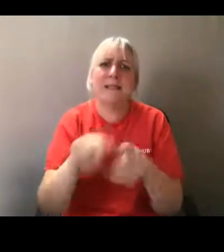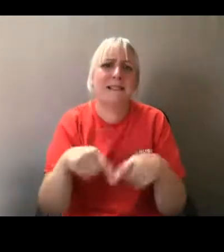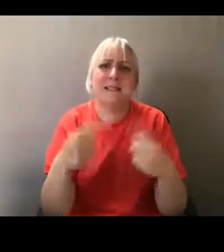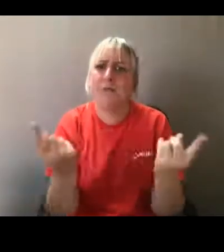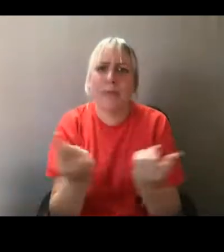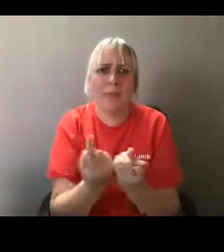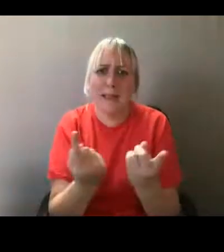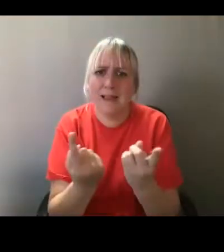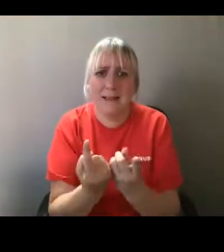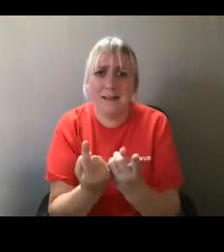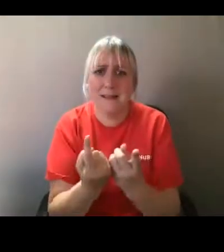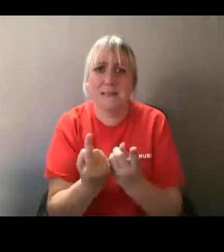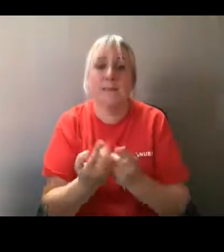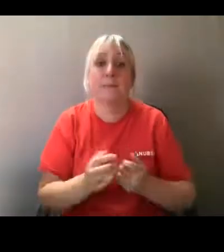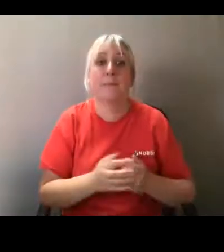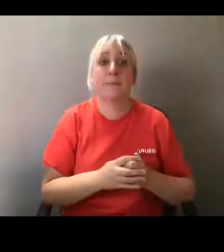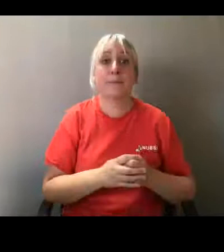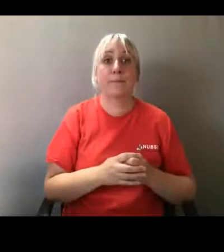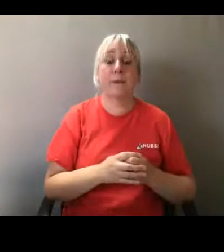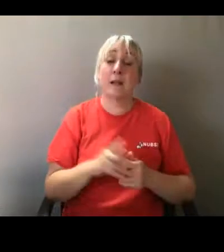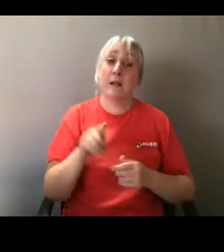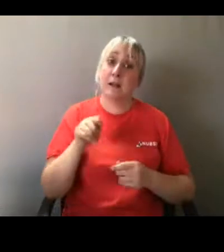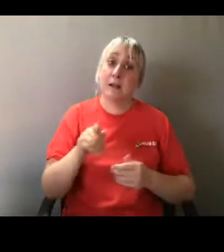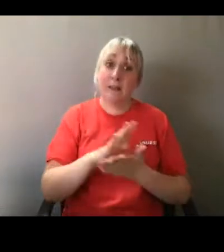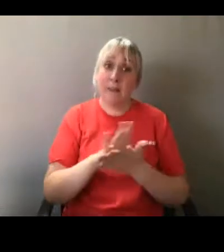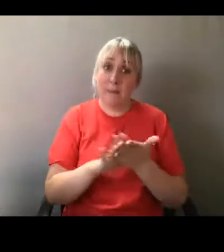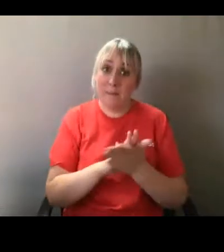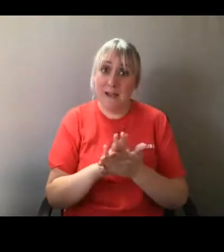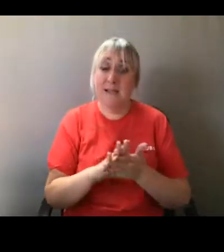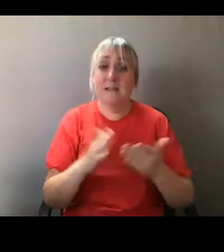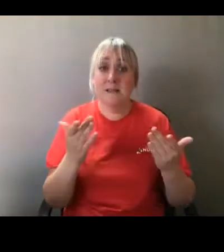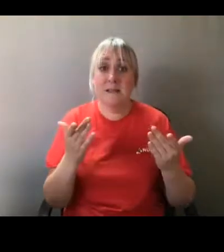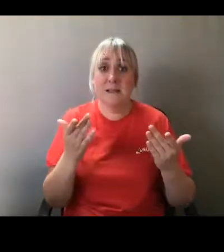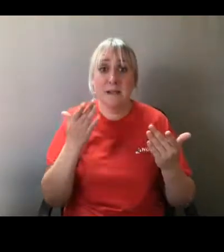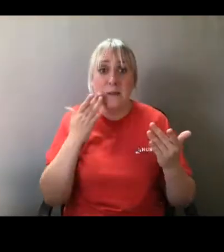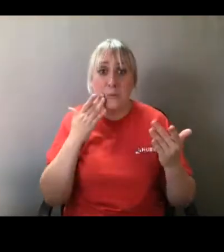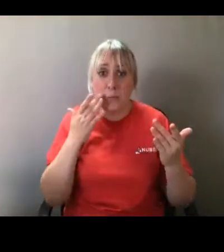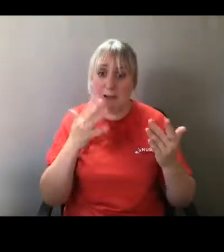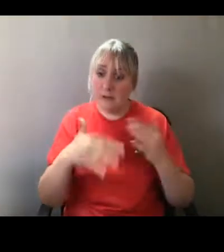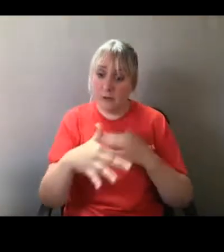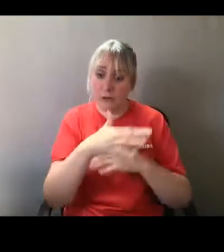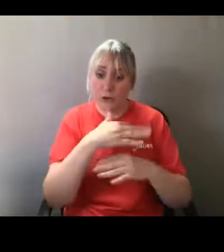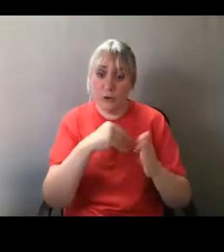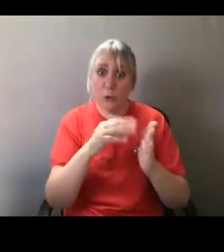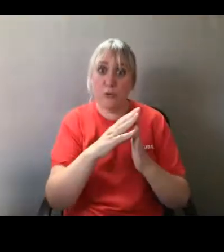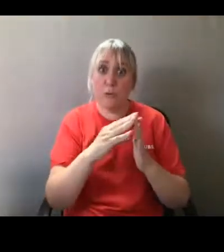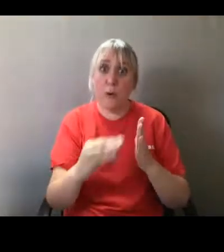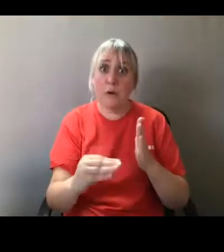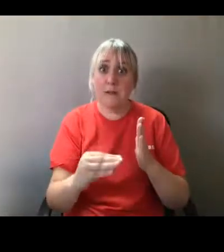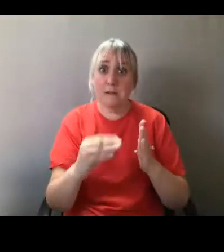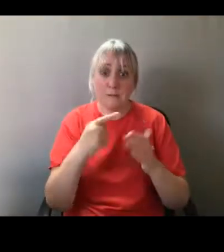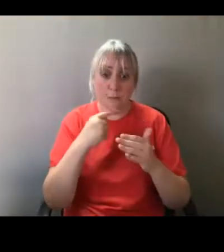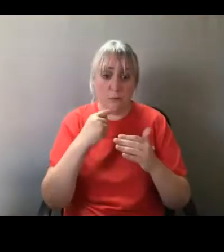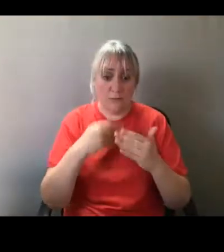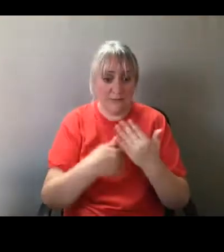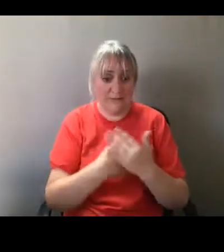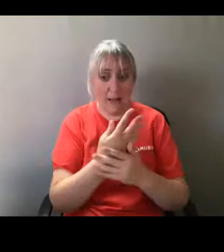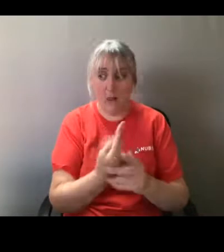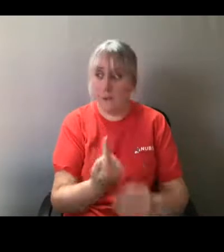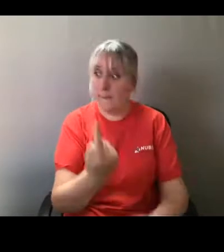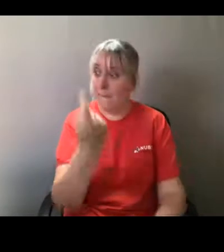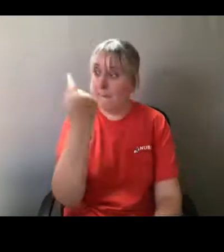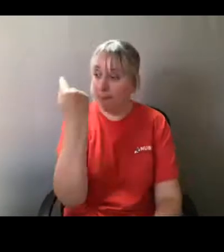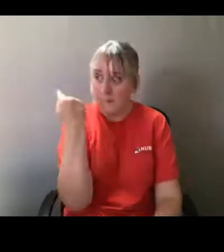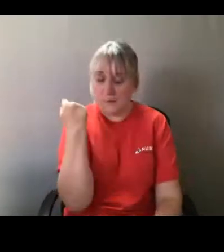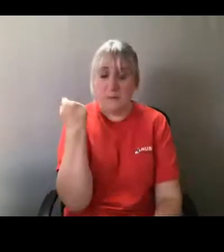thing. Therefore, when the social model was developed, what it